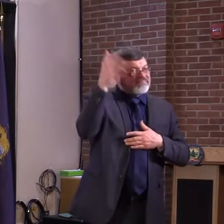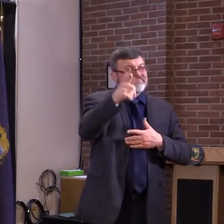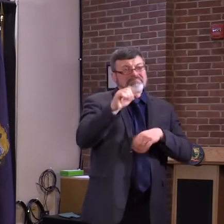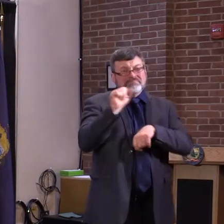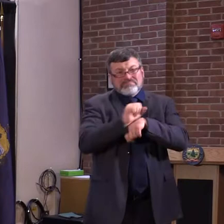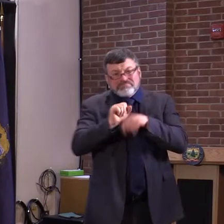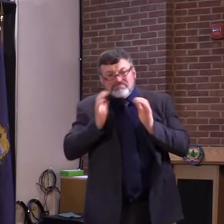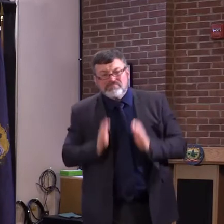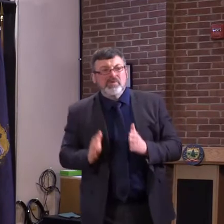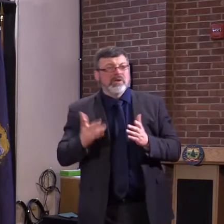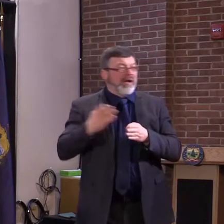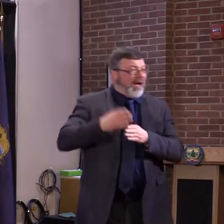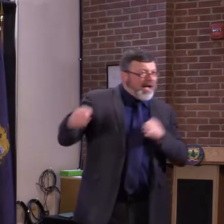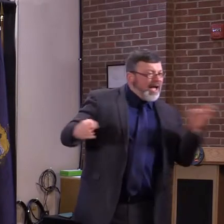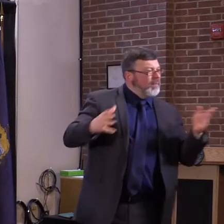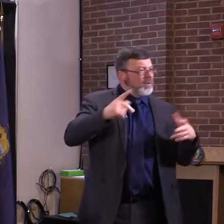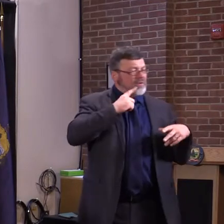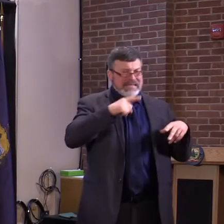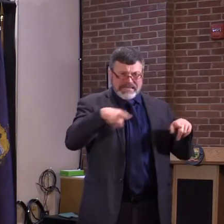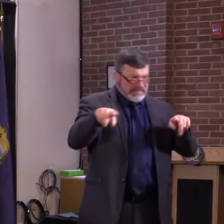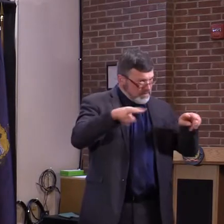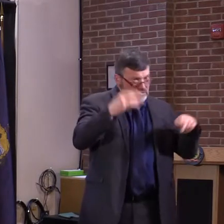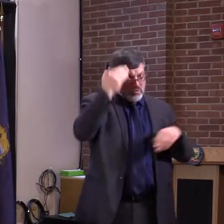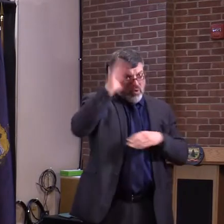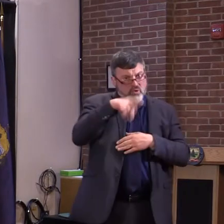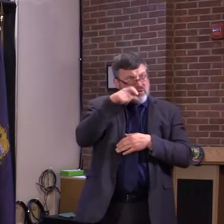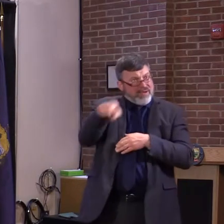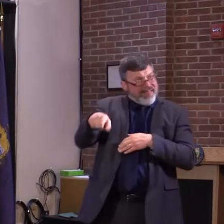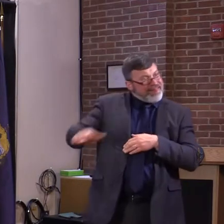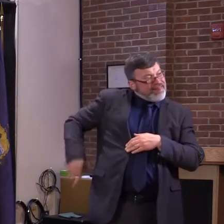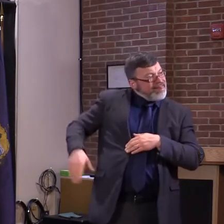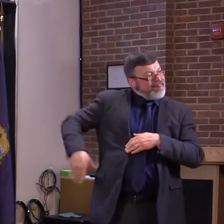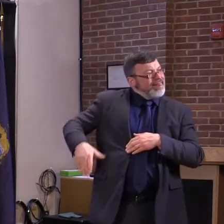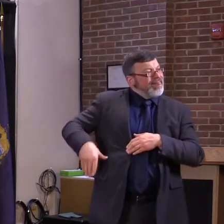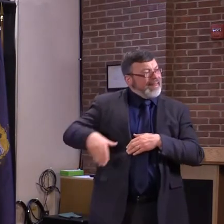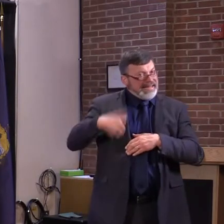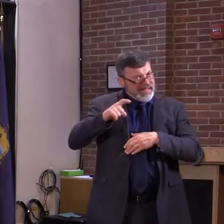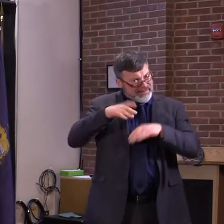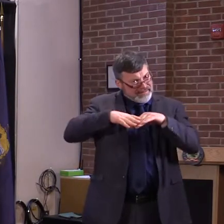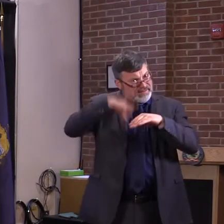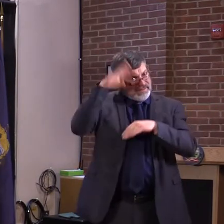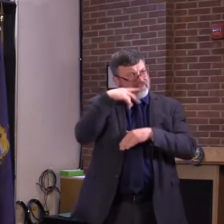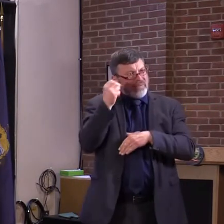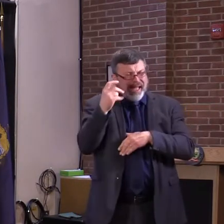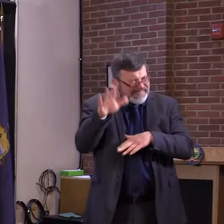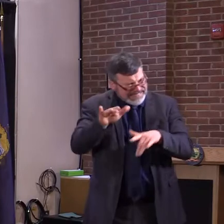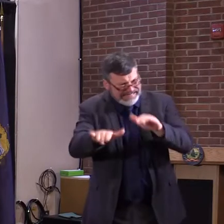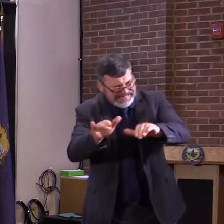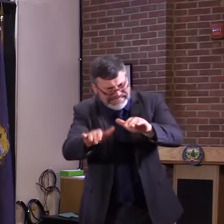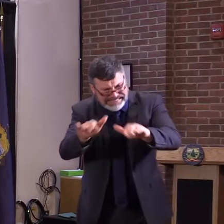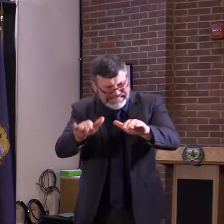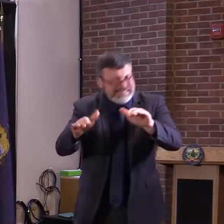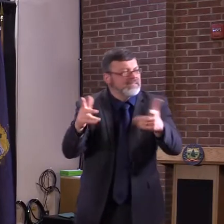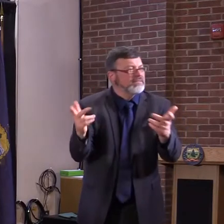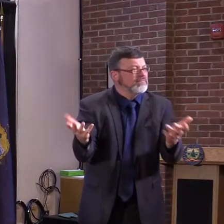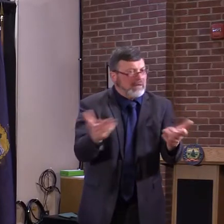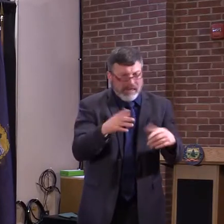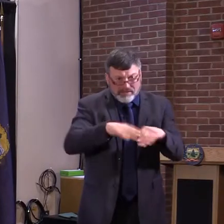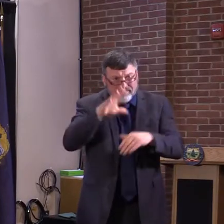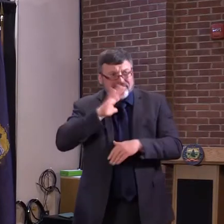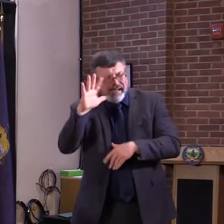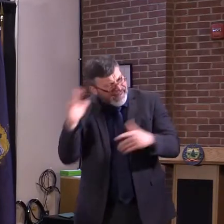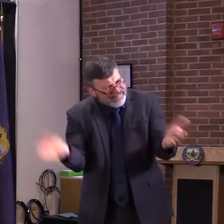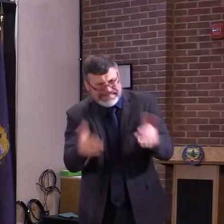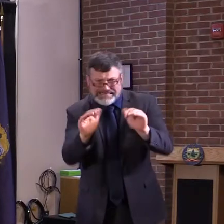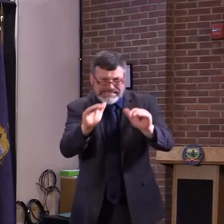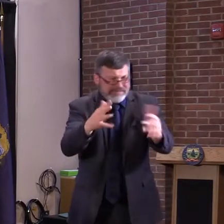who's age 12 or older to be as protected as possible. And I want to especially point out that among